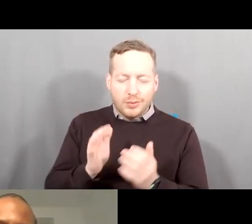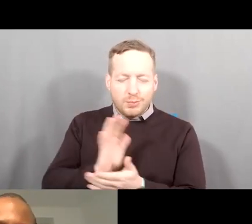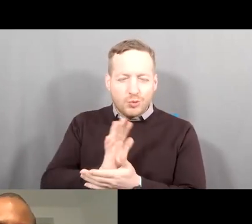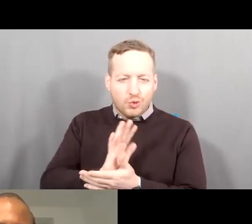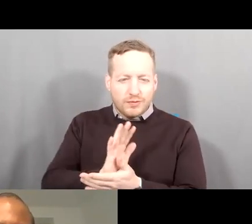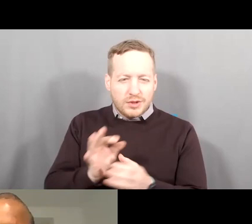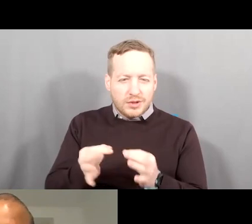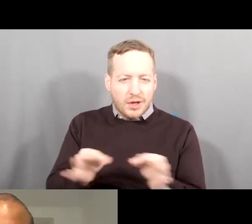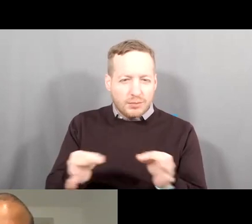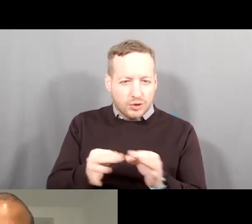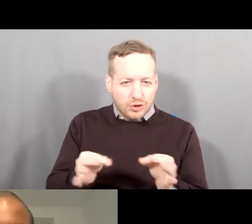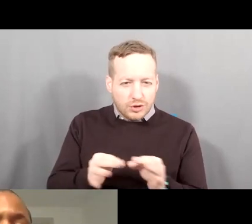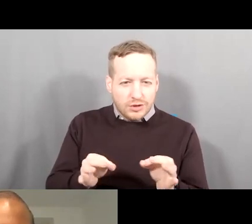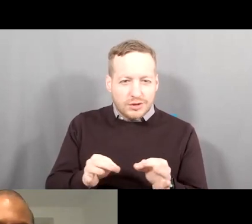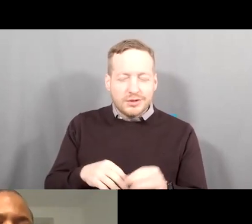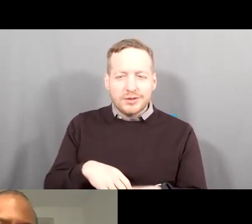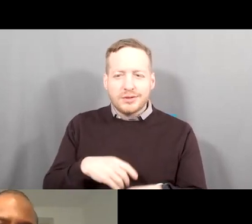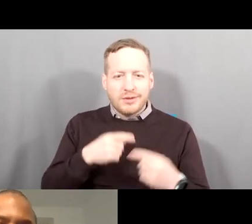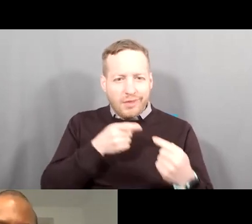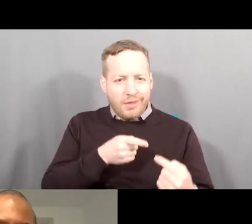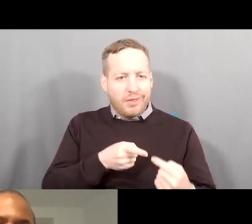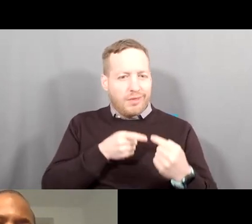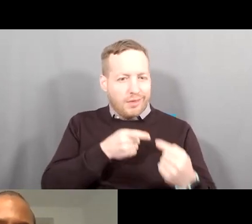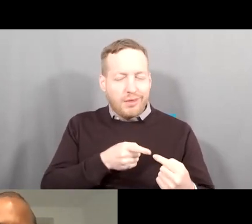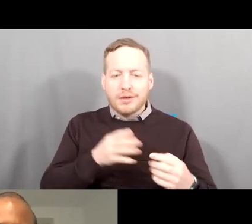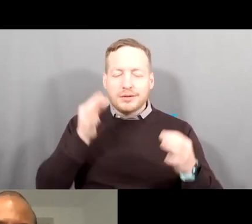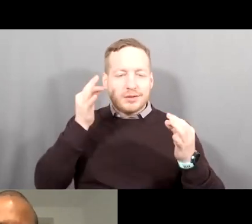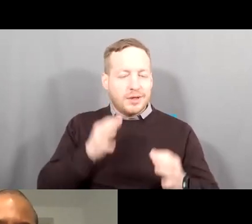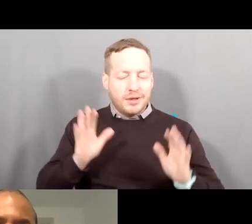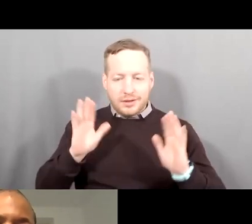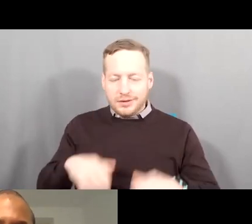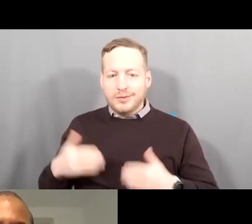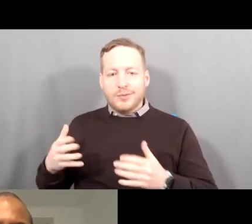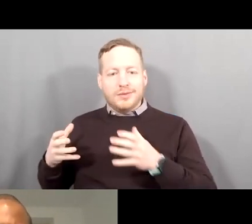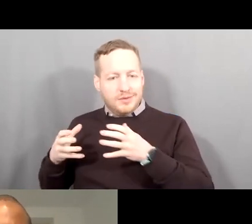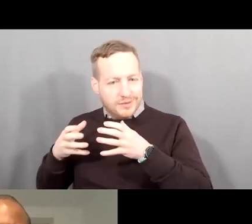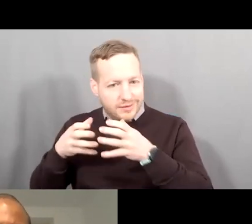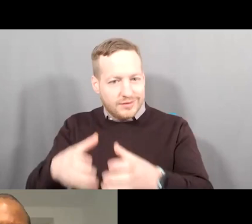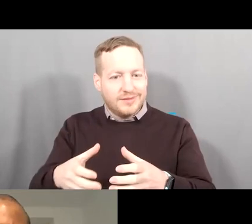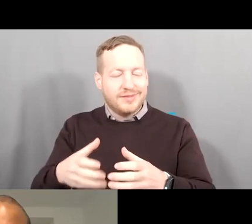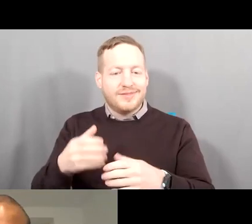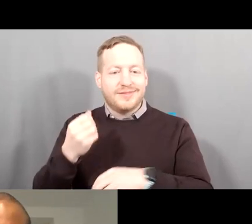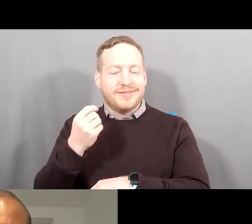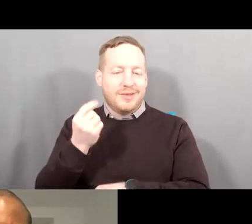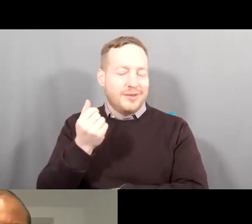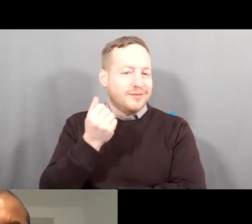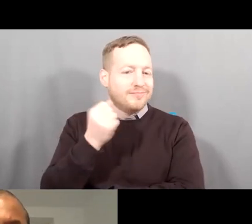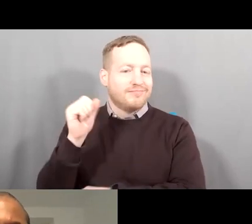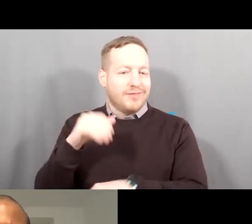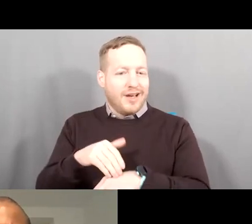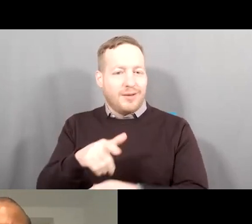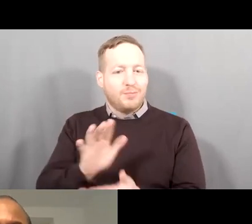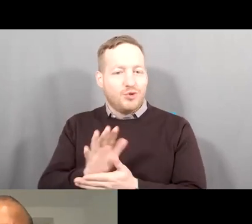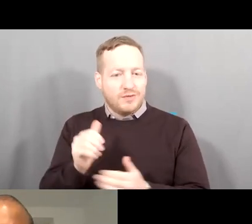members. And I think we did that with the movie captions. I know we were having a really hard time. So we ended